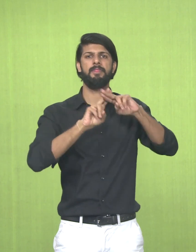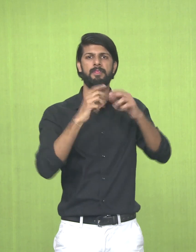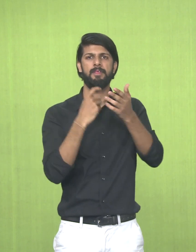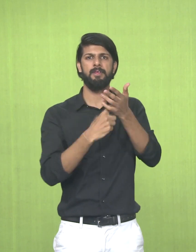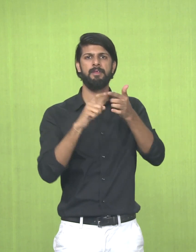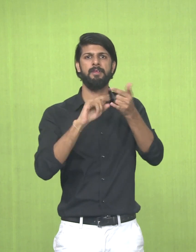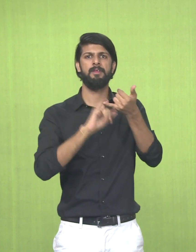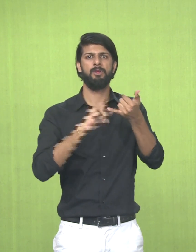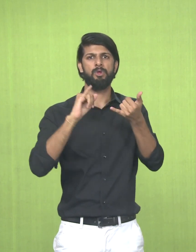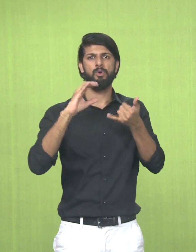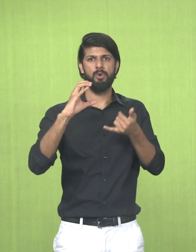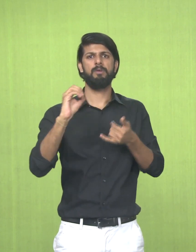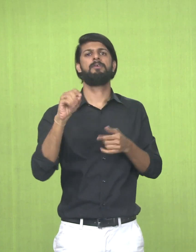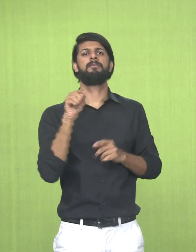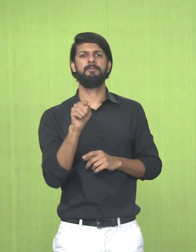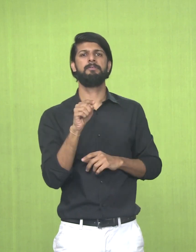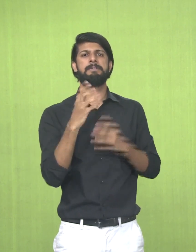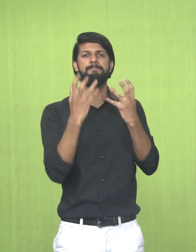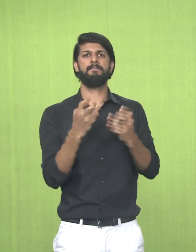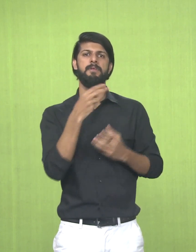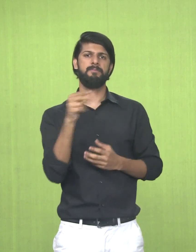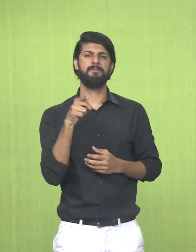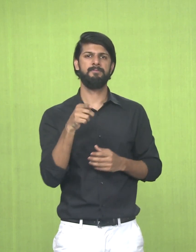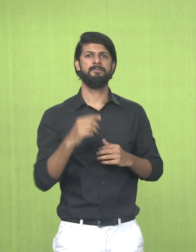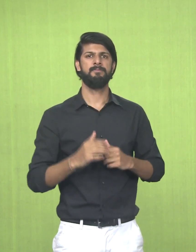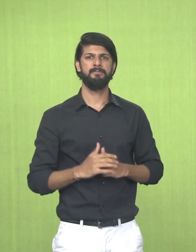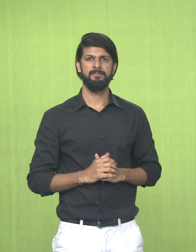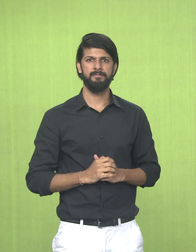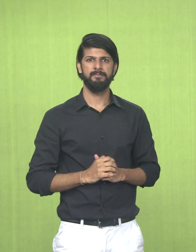and that is what is used in the fresco technique.